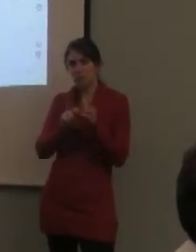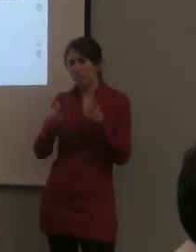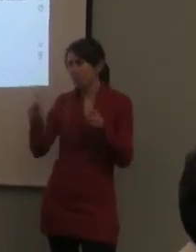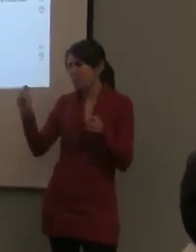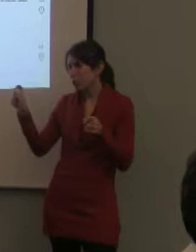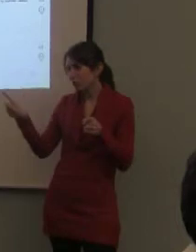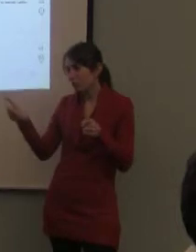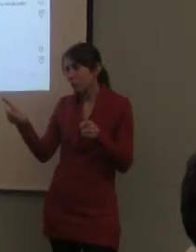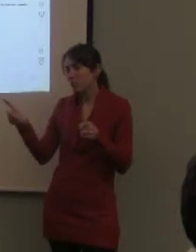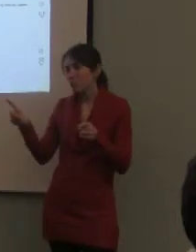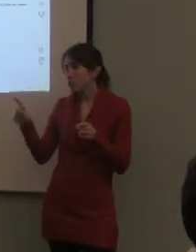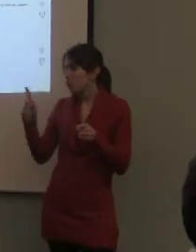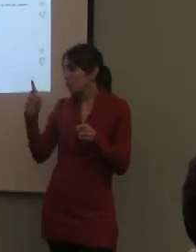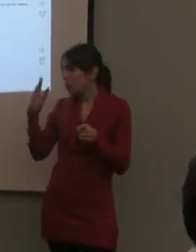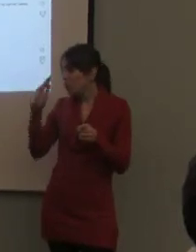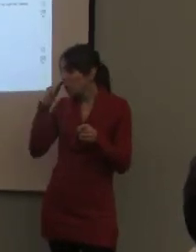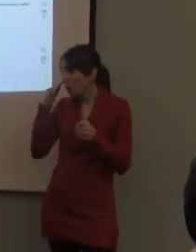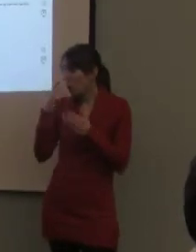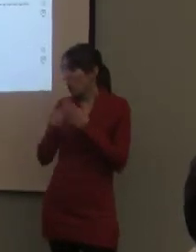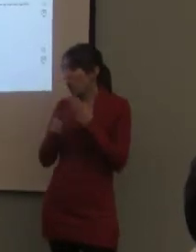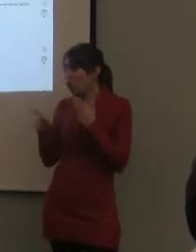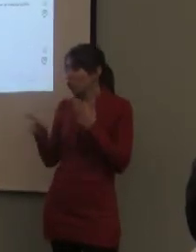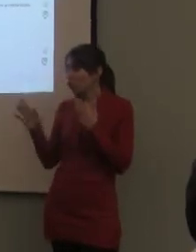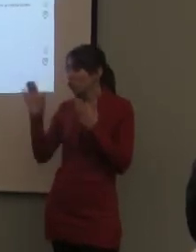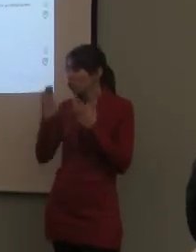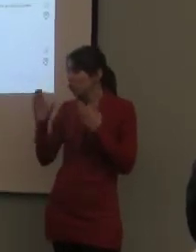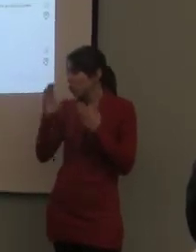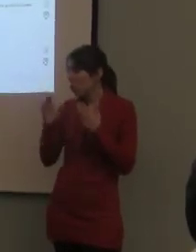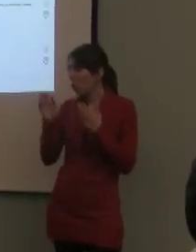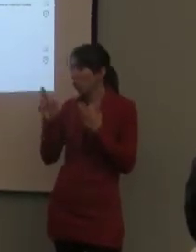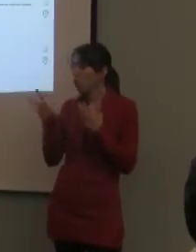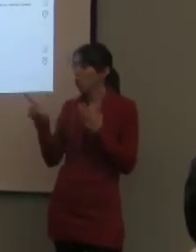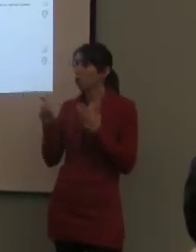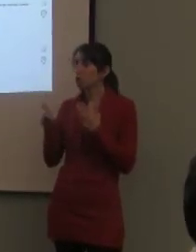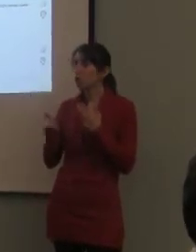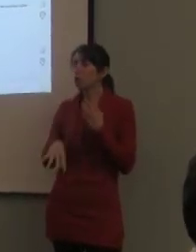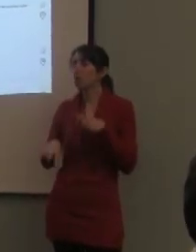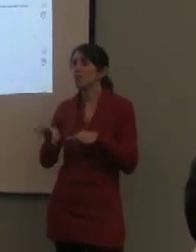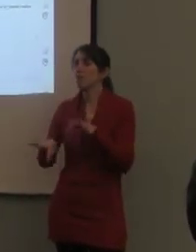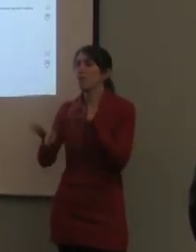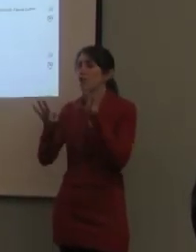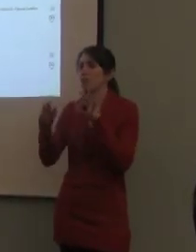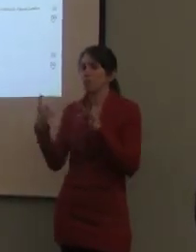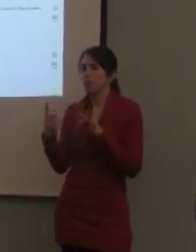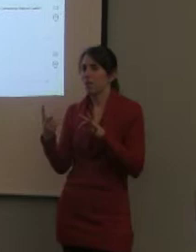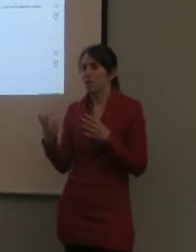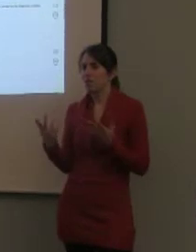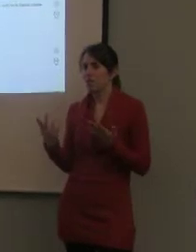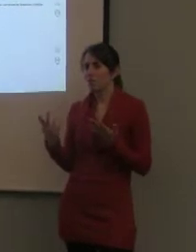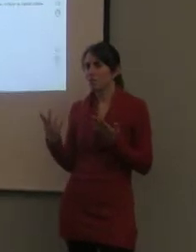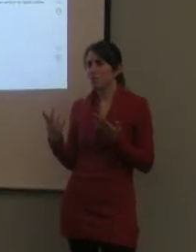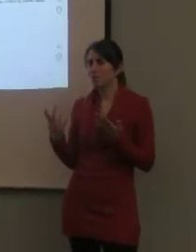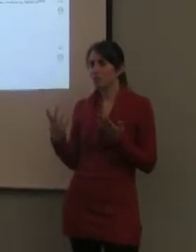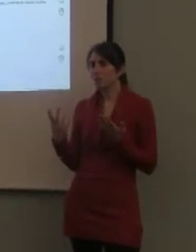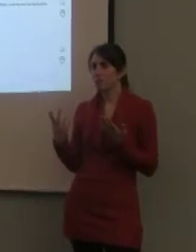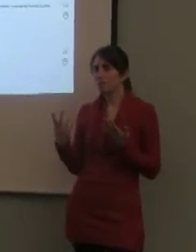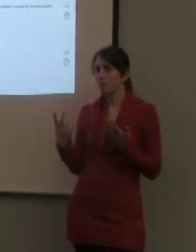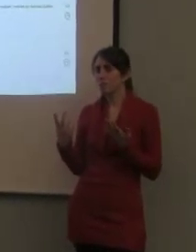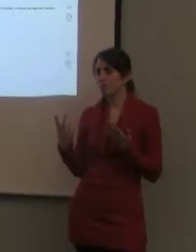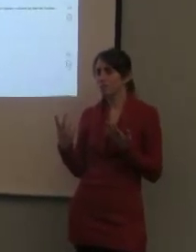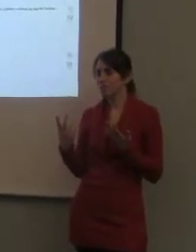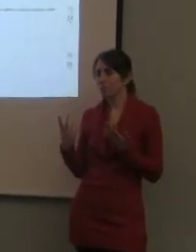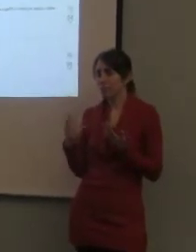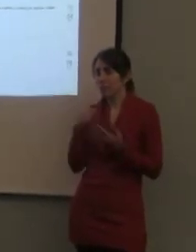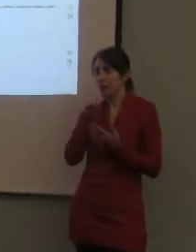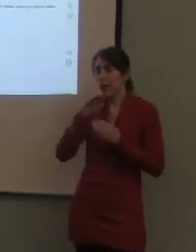of follow-ups on that? Do you know what you're searching for, or are you supposed to discover something that isn't